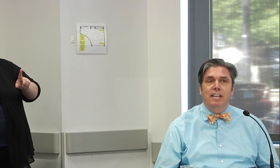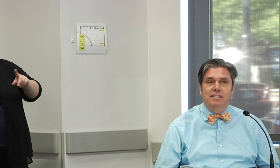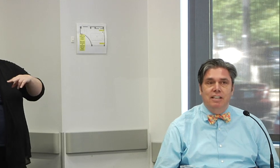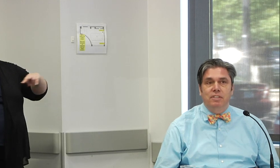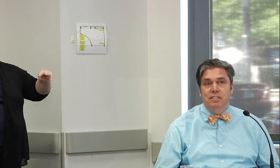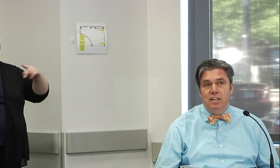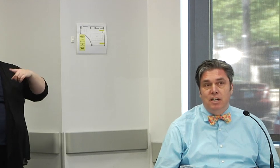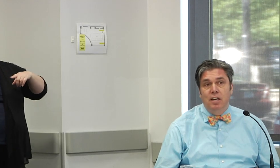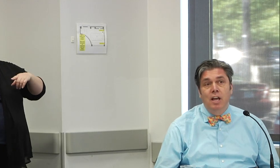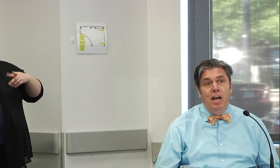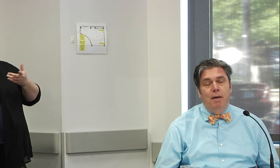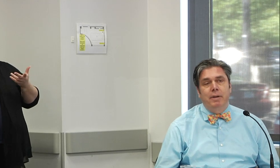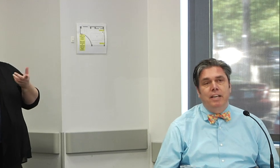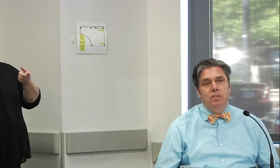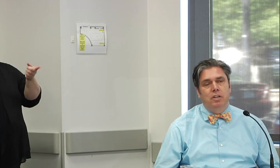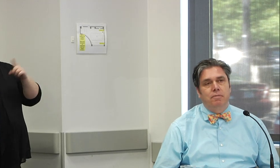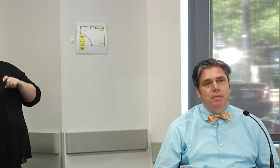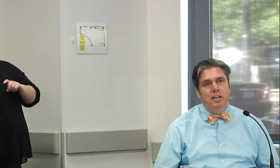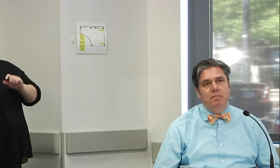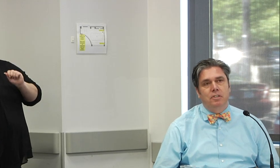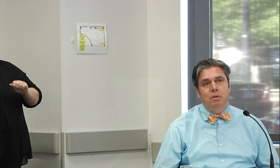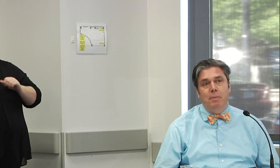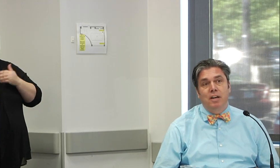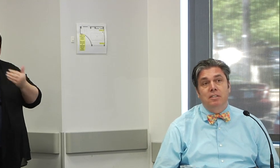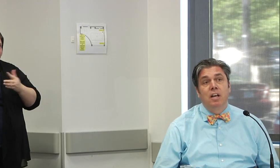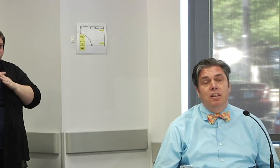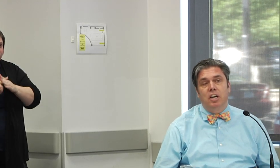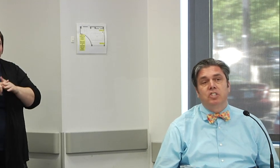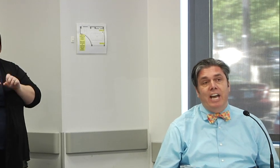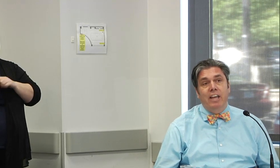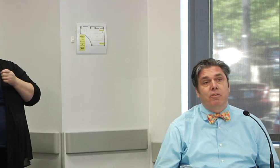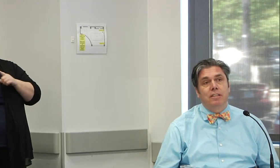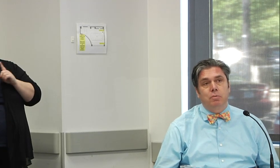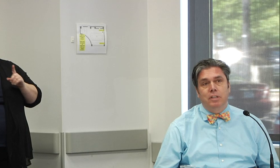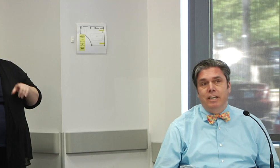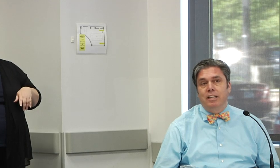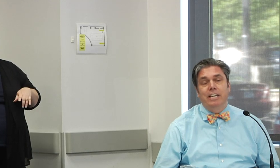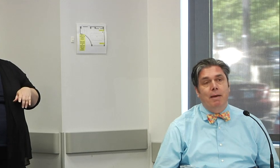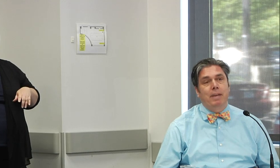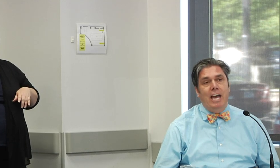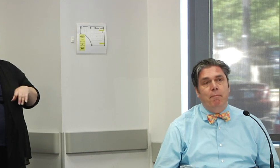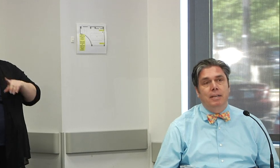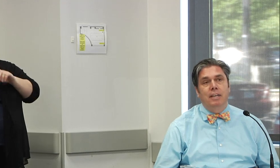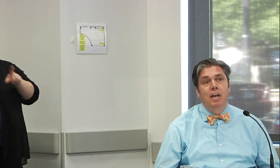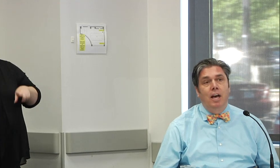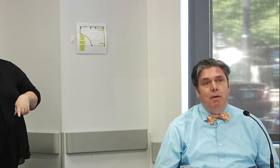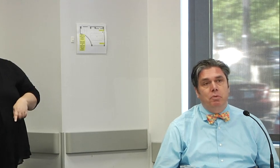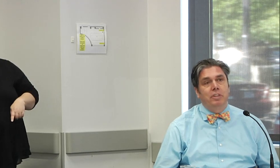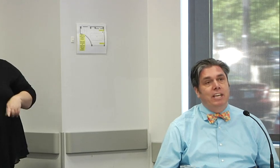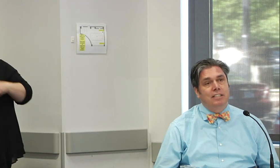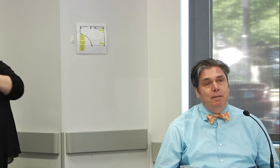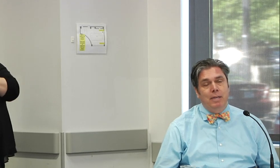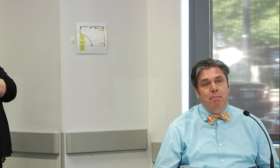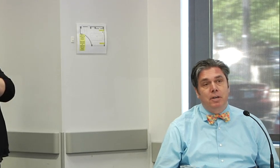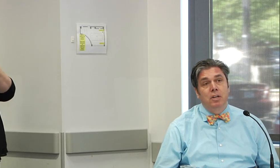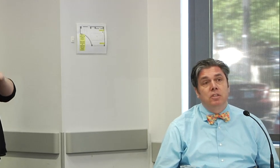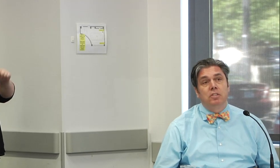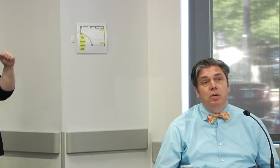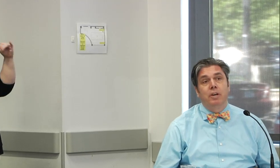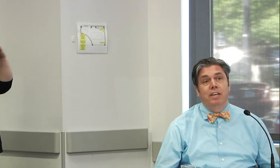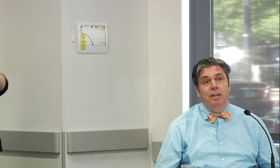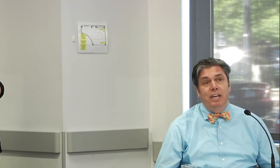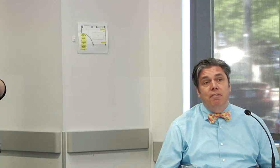can safely start. But as you heard from the governor's remarks, large gatherings will likely not be happening through the end of September.